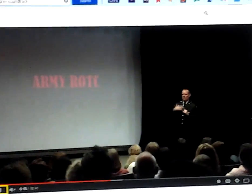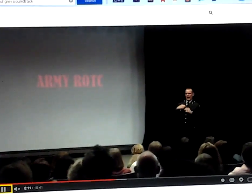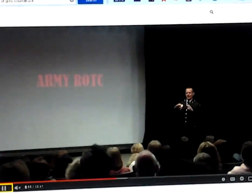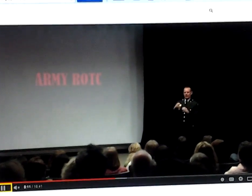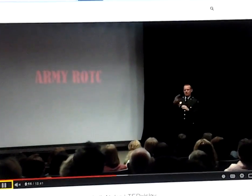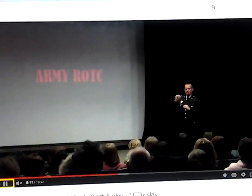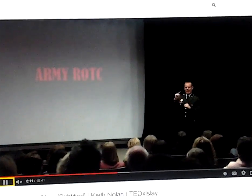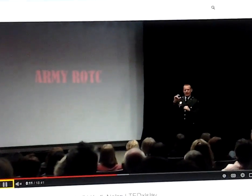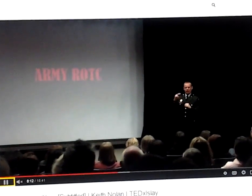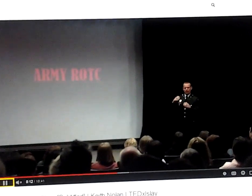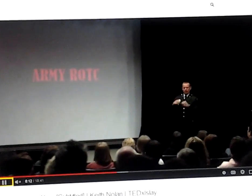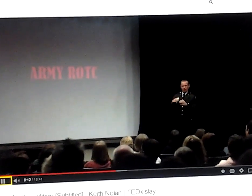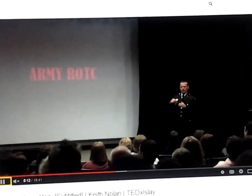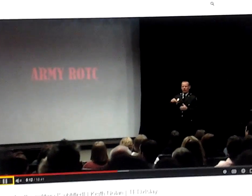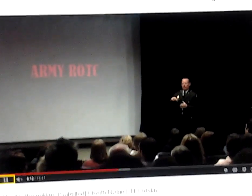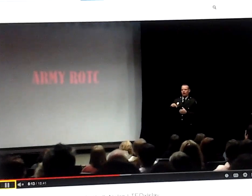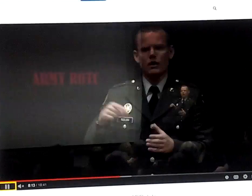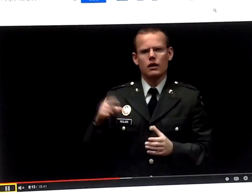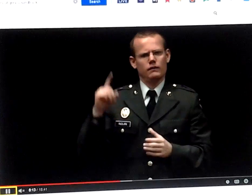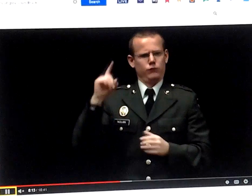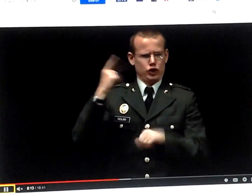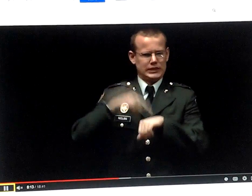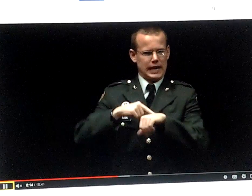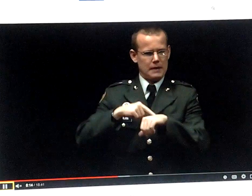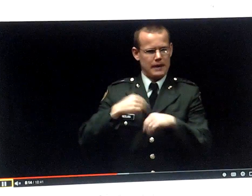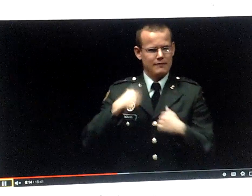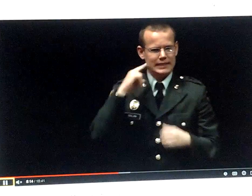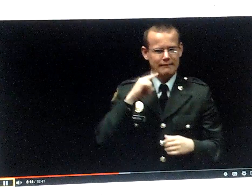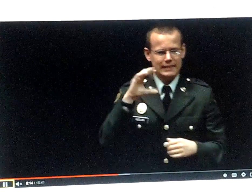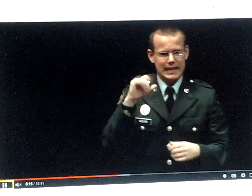So in the fall, I did the ROTC.